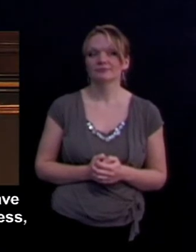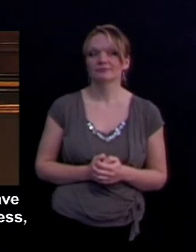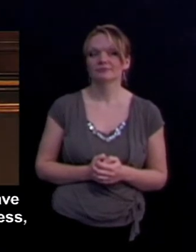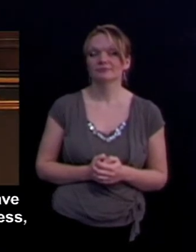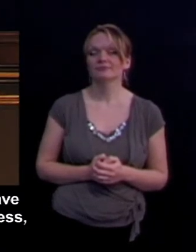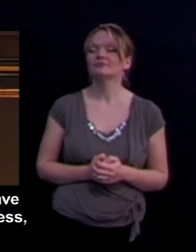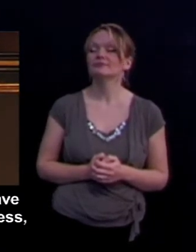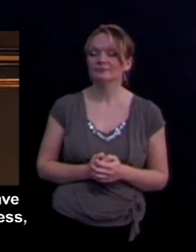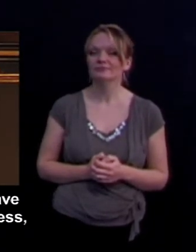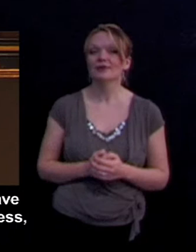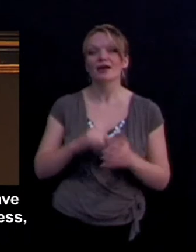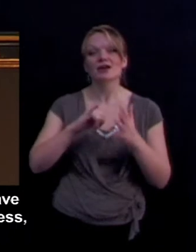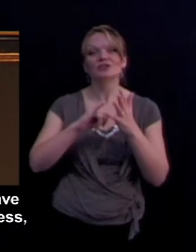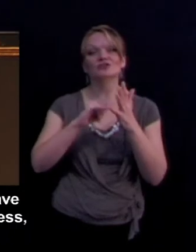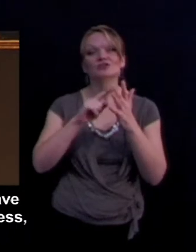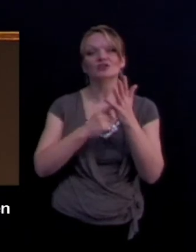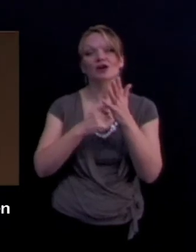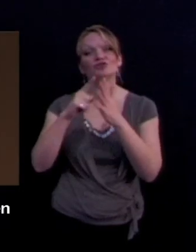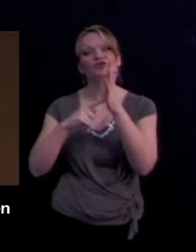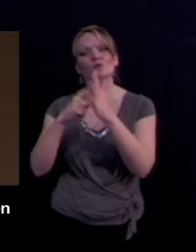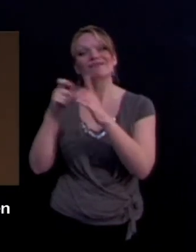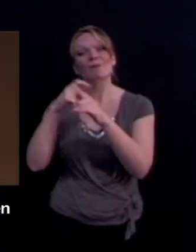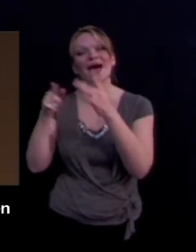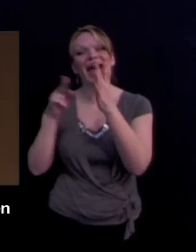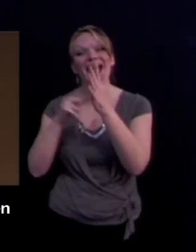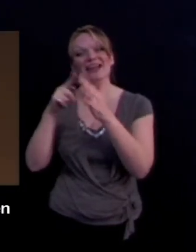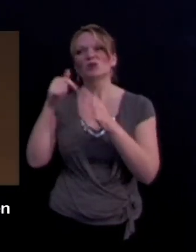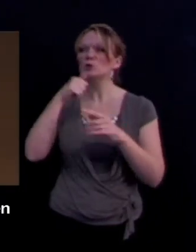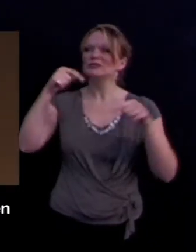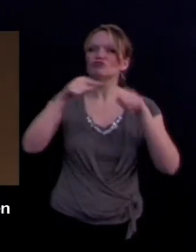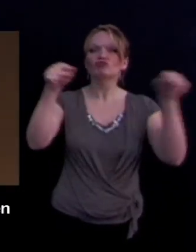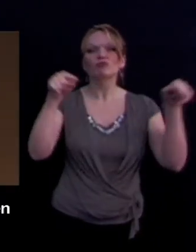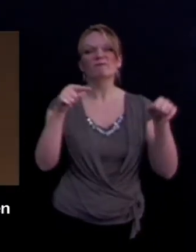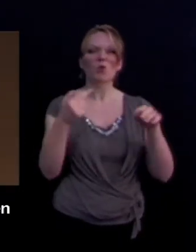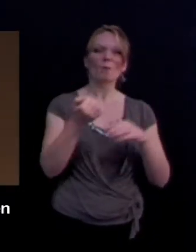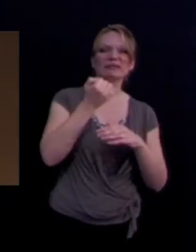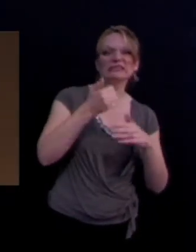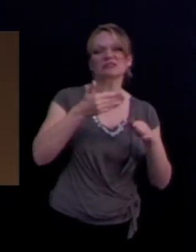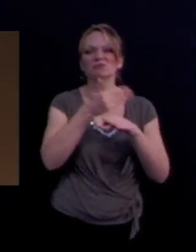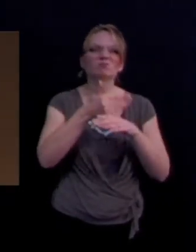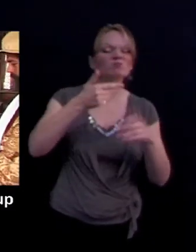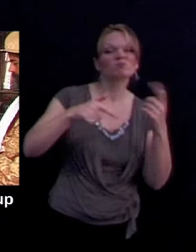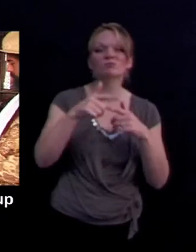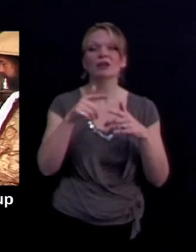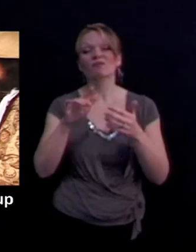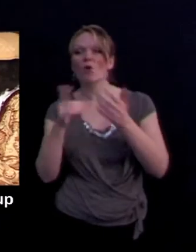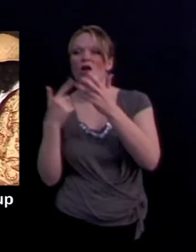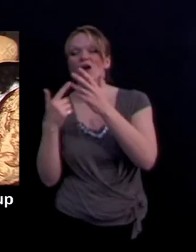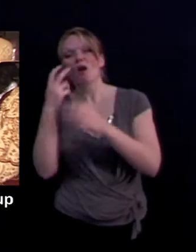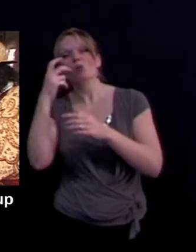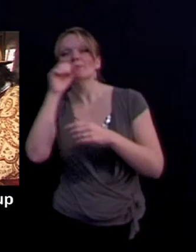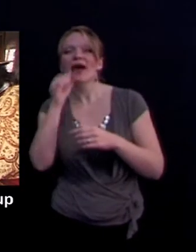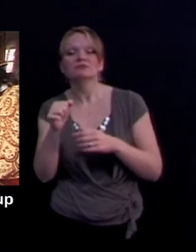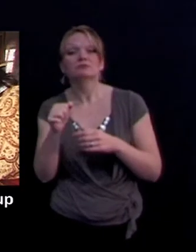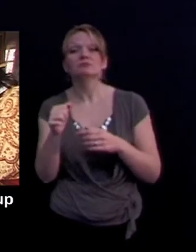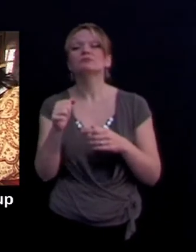It's likely Sir Joseph Payne would have used this room to conduct his business and to entertain his fellow aldermen. Sir Joseph was